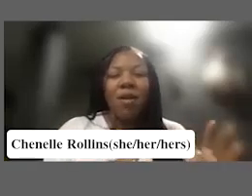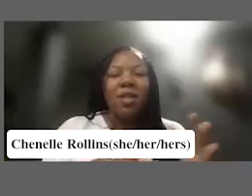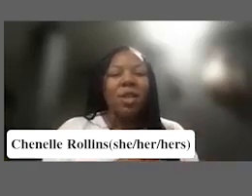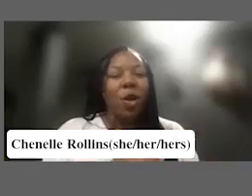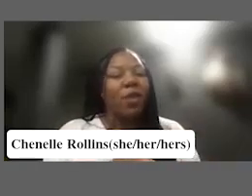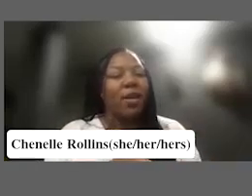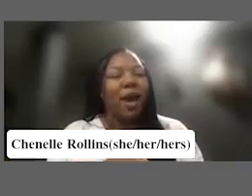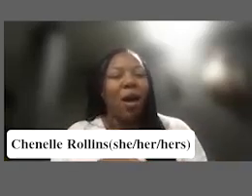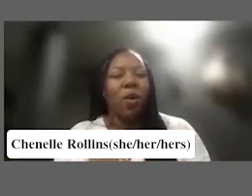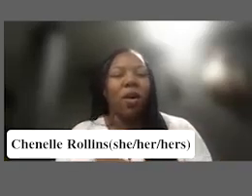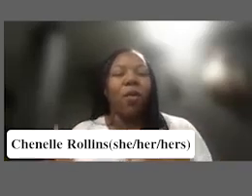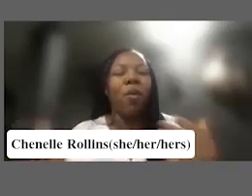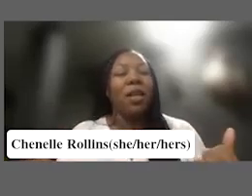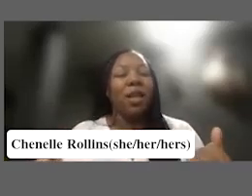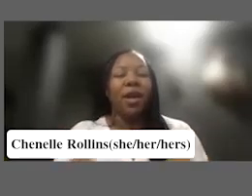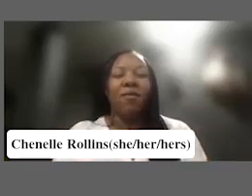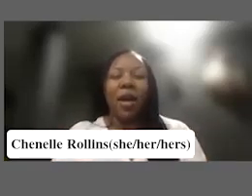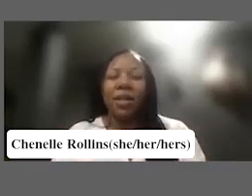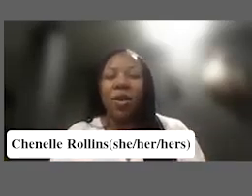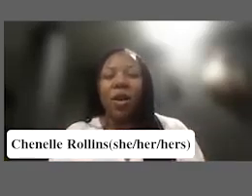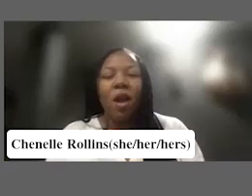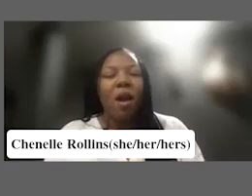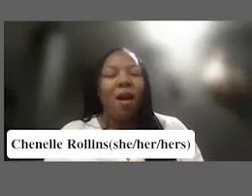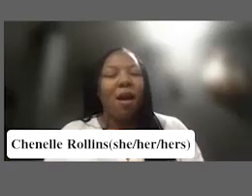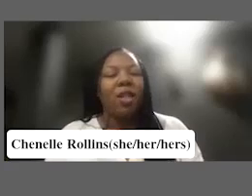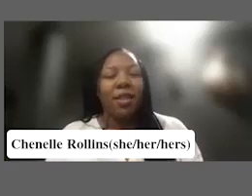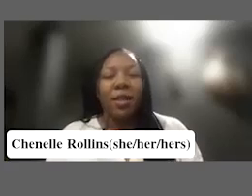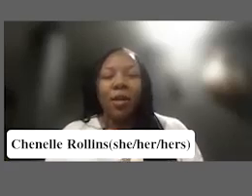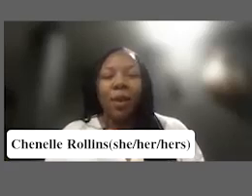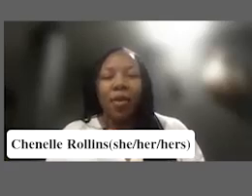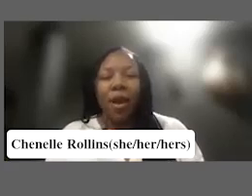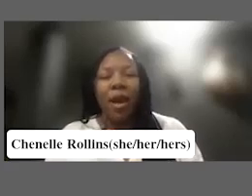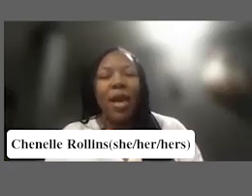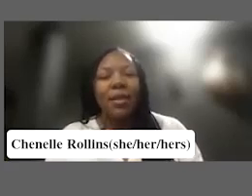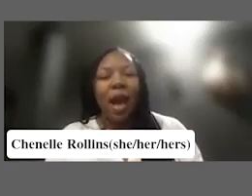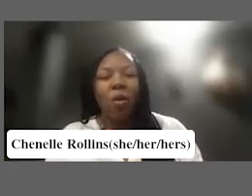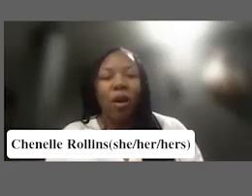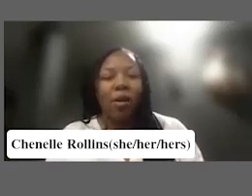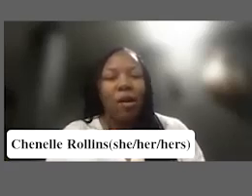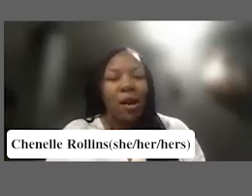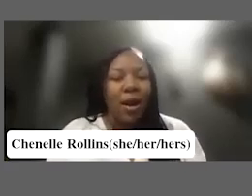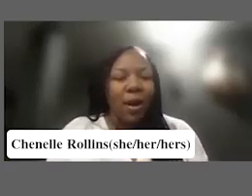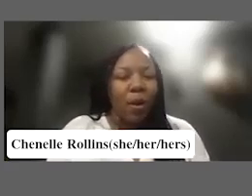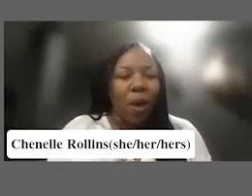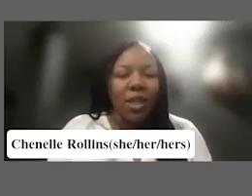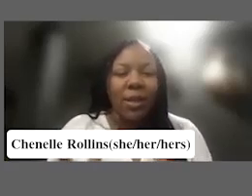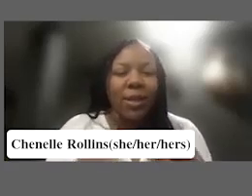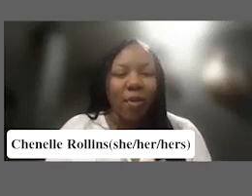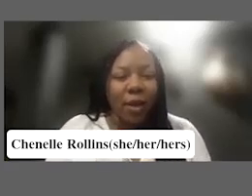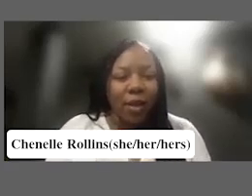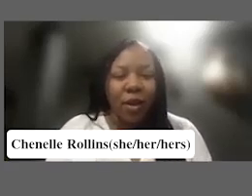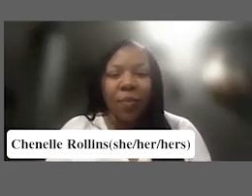Amber served as our project advisor, Jessica Barron as our